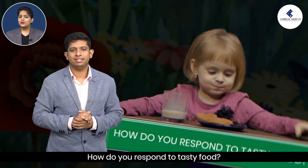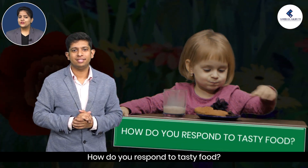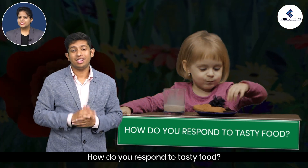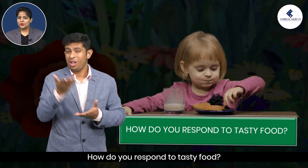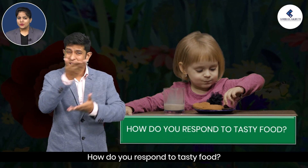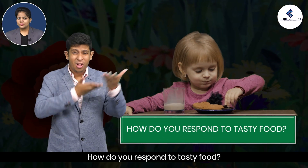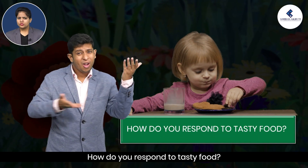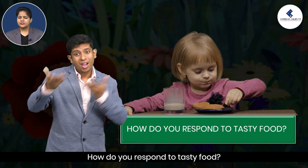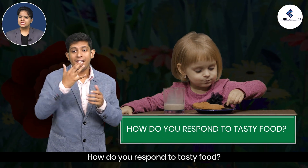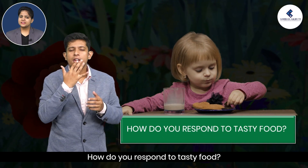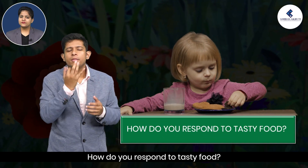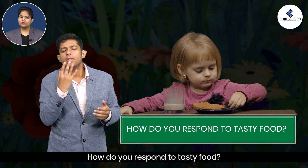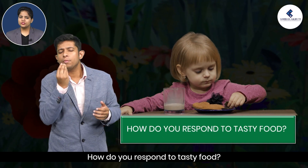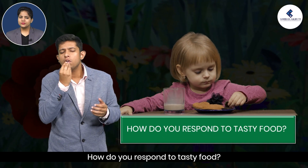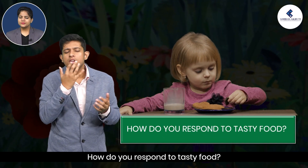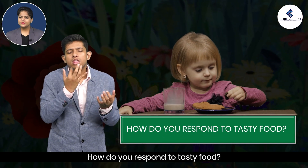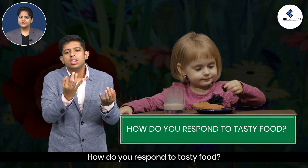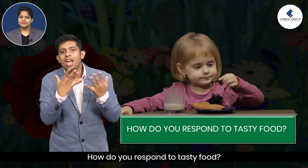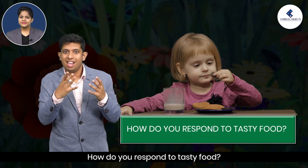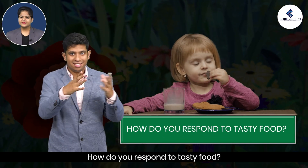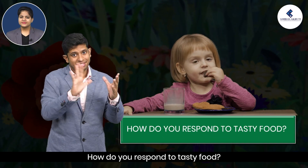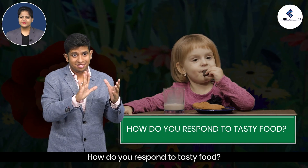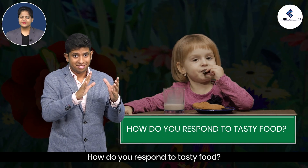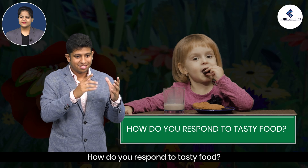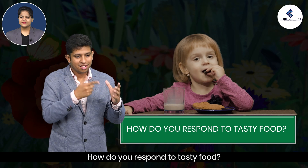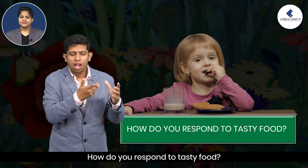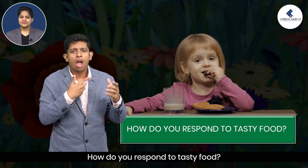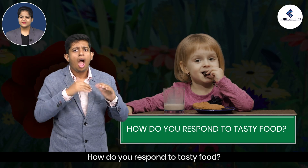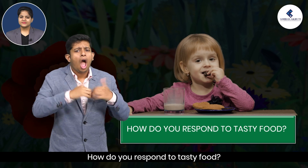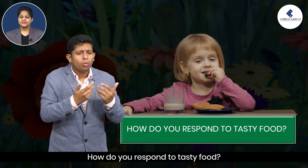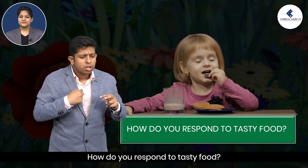How do you respond to tasty food?